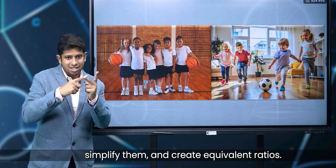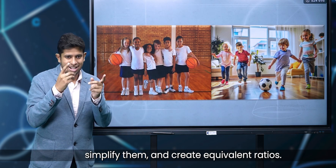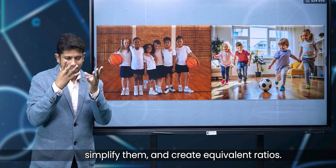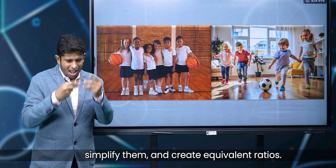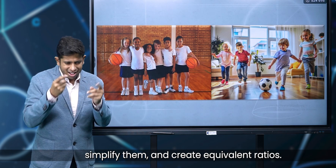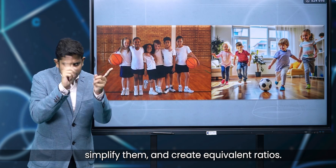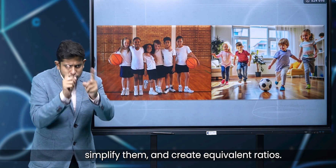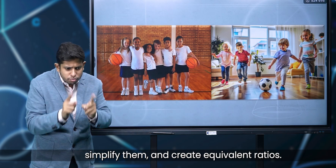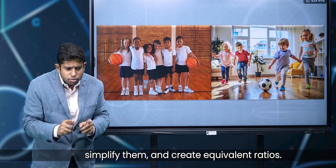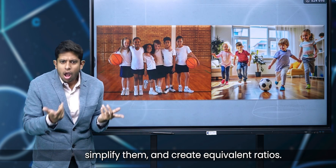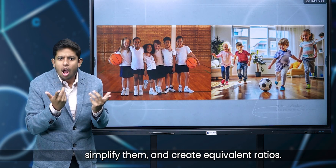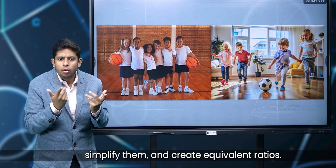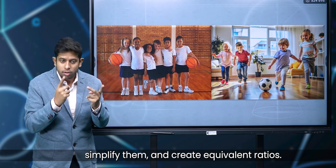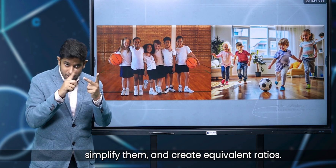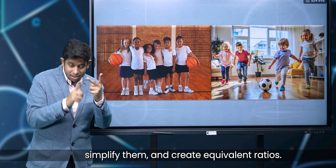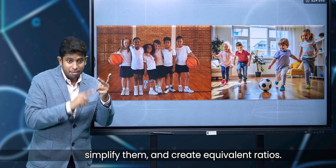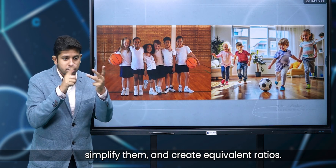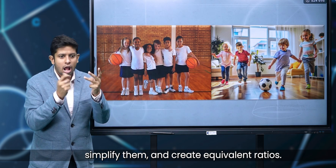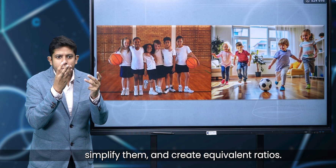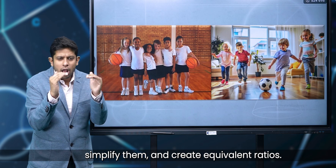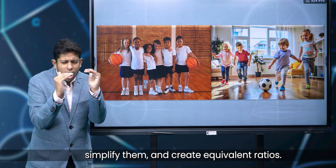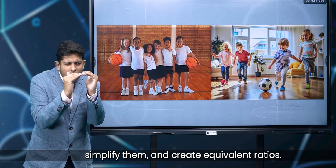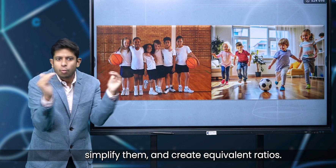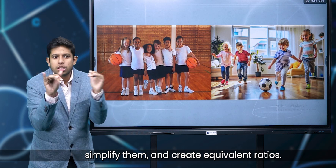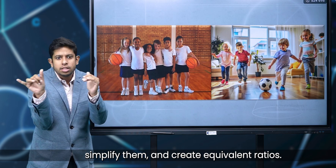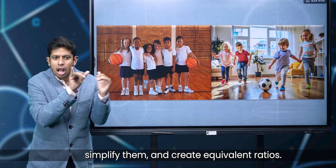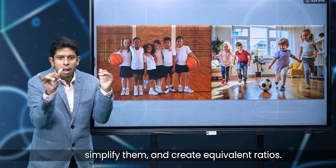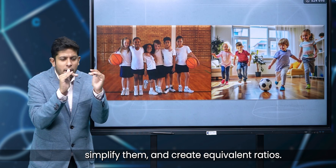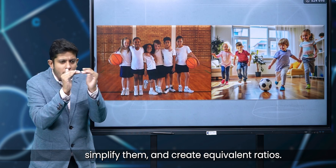simplify them, and create equivalent ratios.